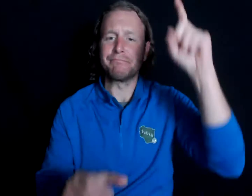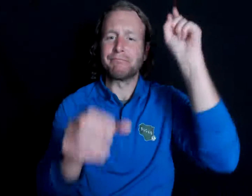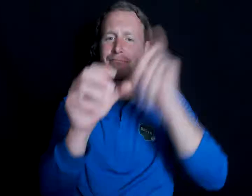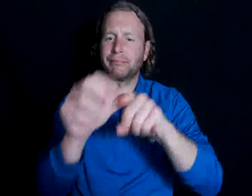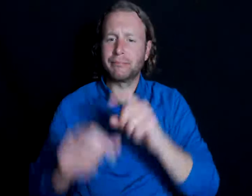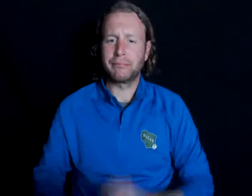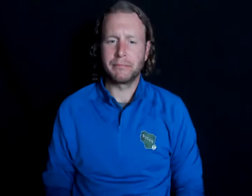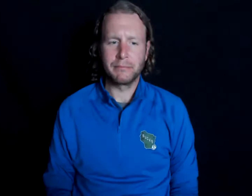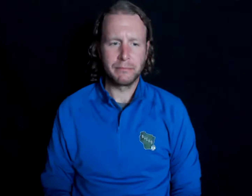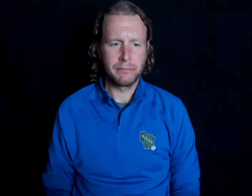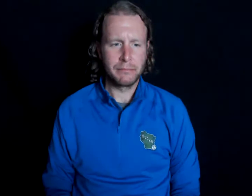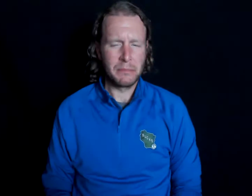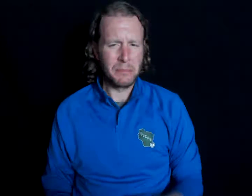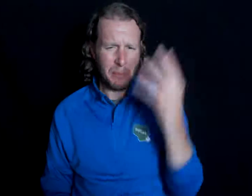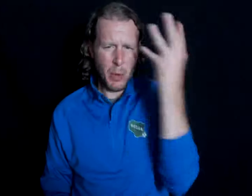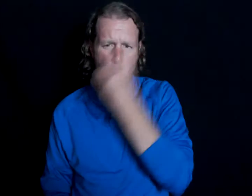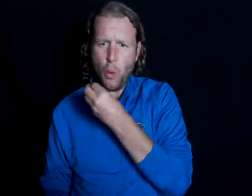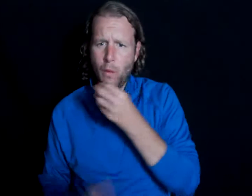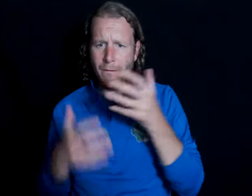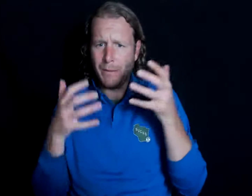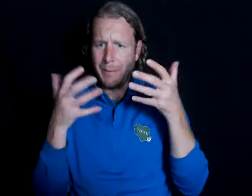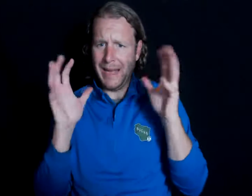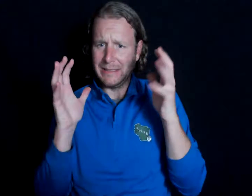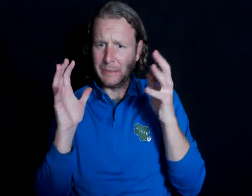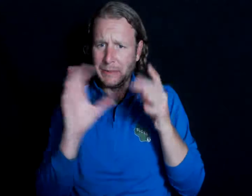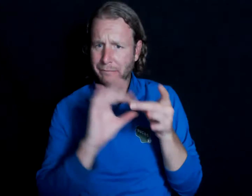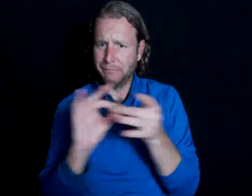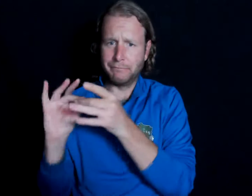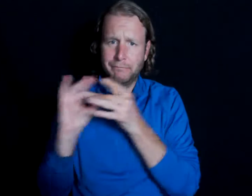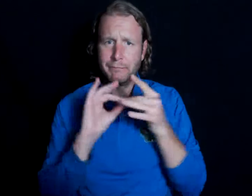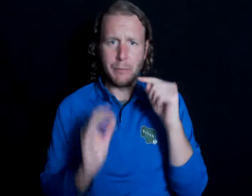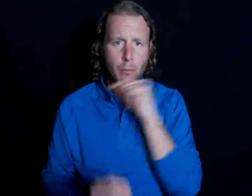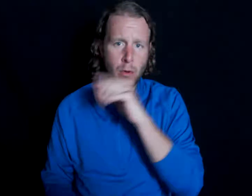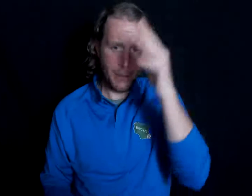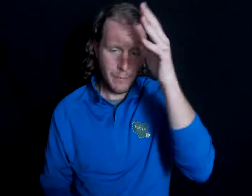Beautiful basketball by the Bucks. And the lead is back up to 20.